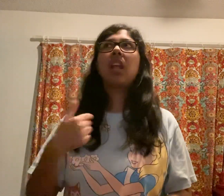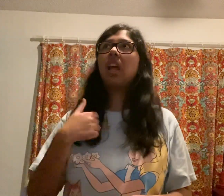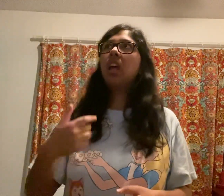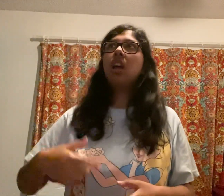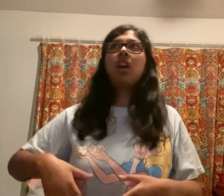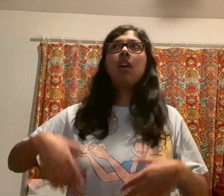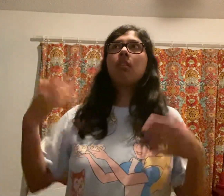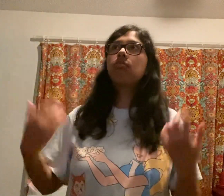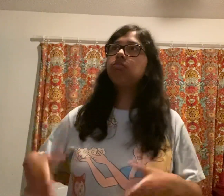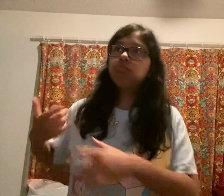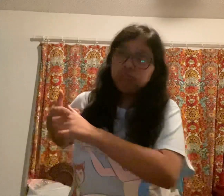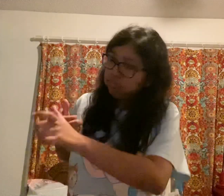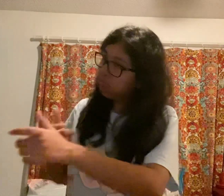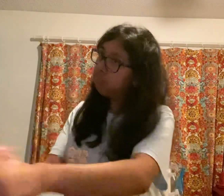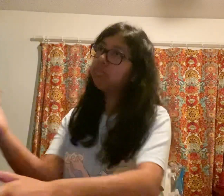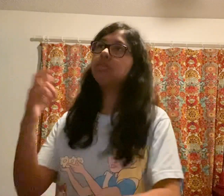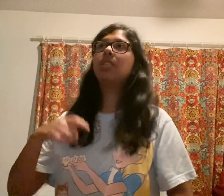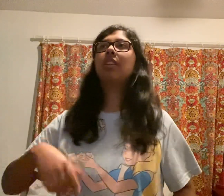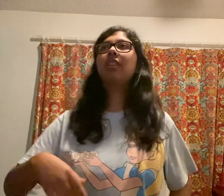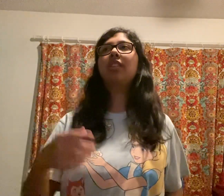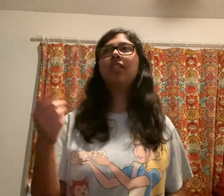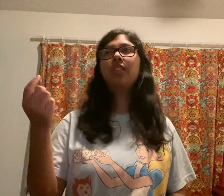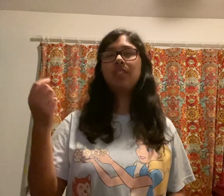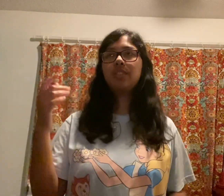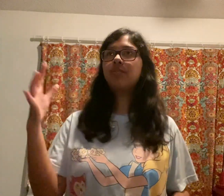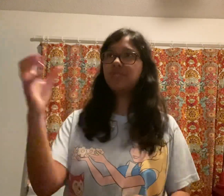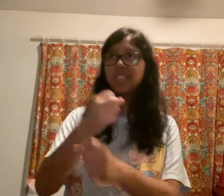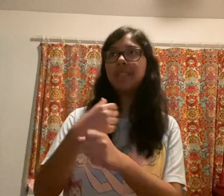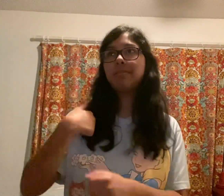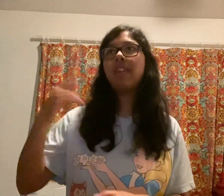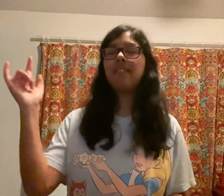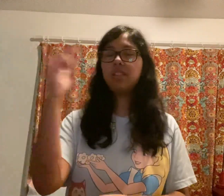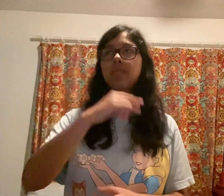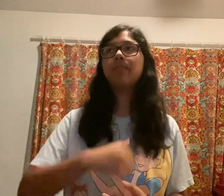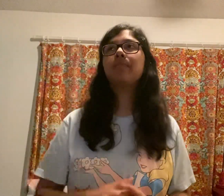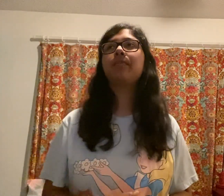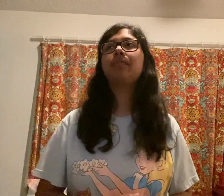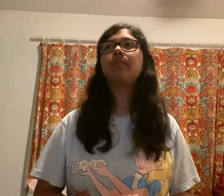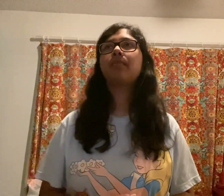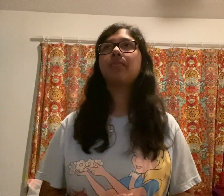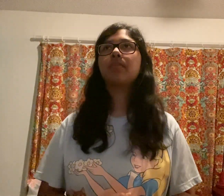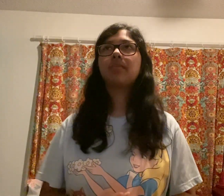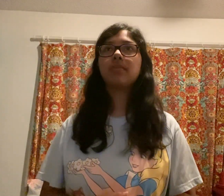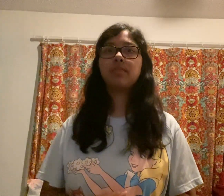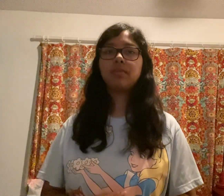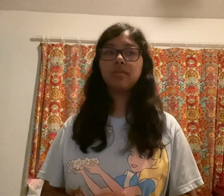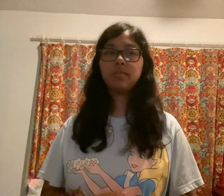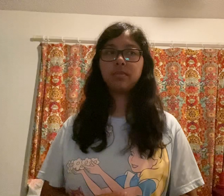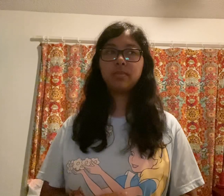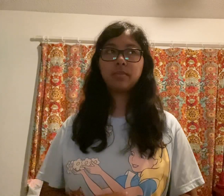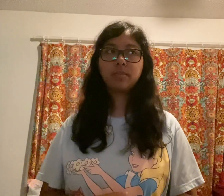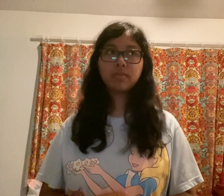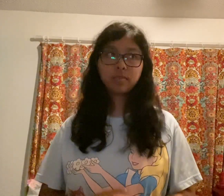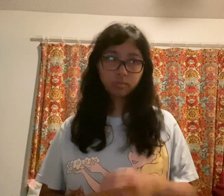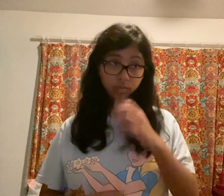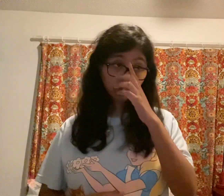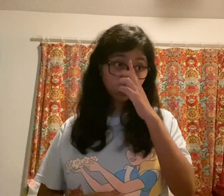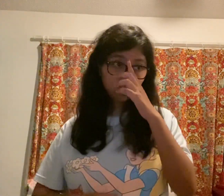flew into their airport. Of all the ones I have flown in and out of, I think this is one of my favorites. Located in the middle of the prairie, it's